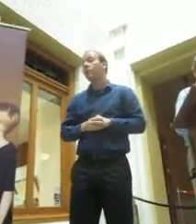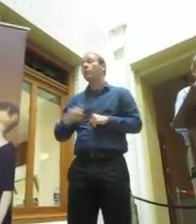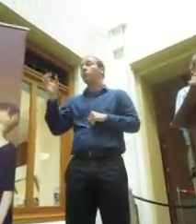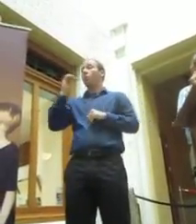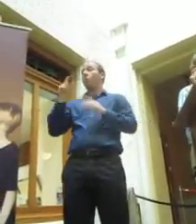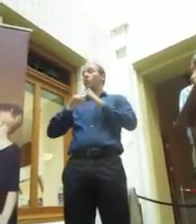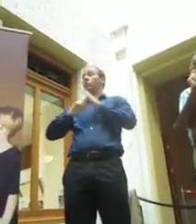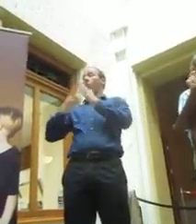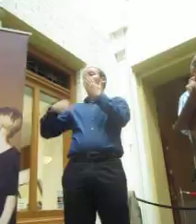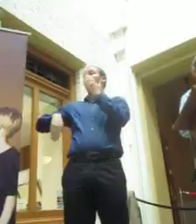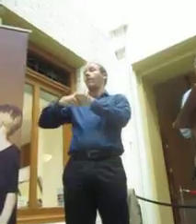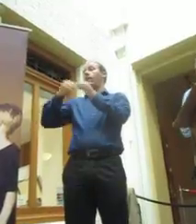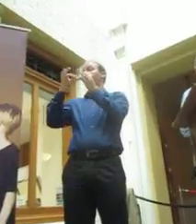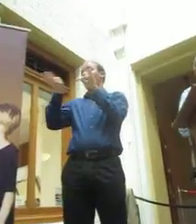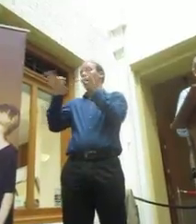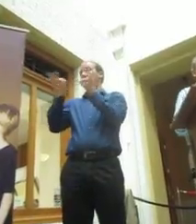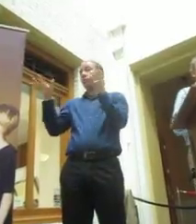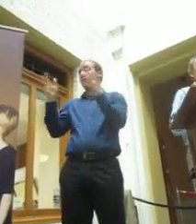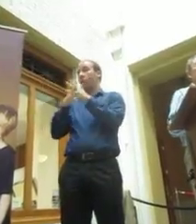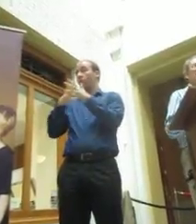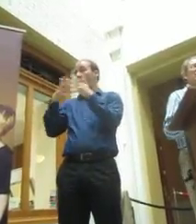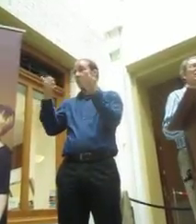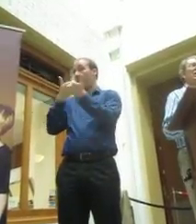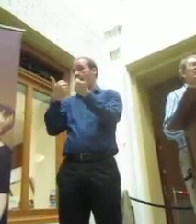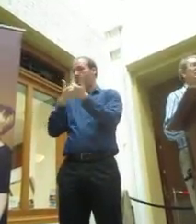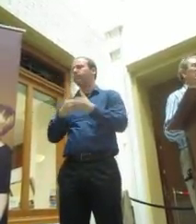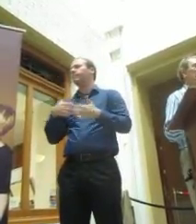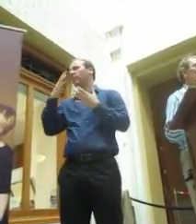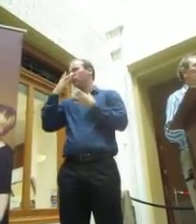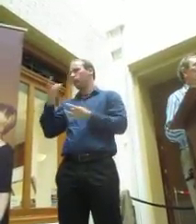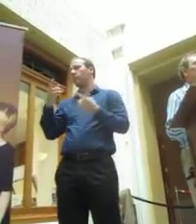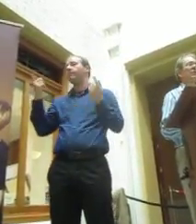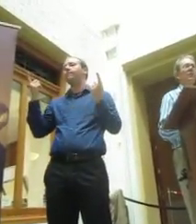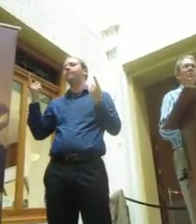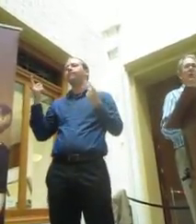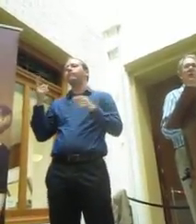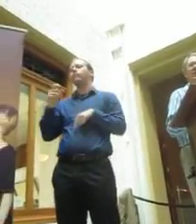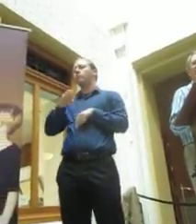games, very interesting. We went down to Eugene last year after football.